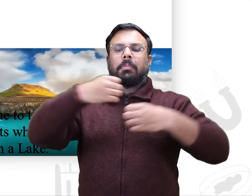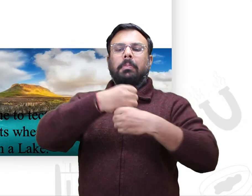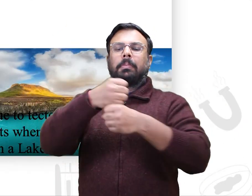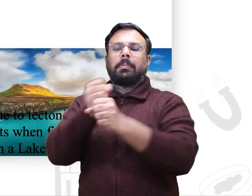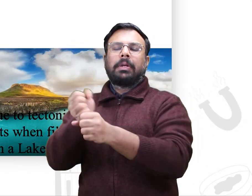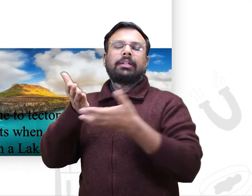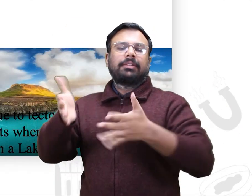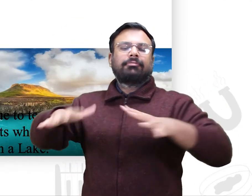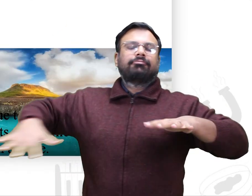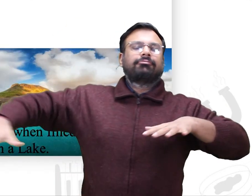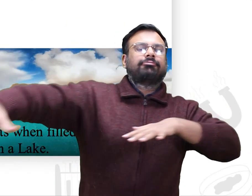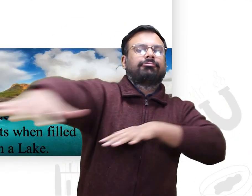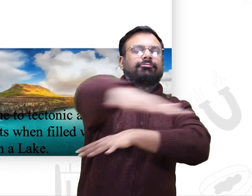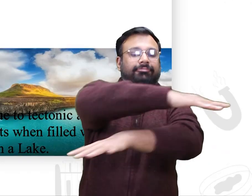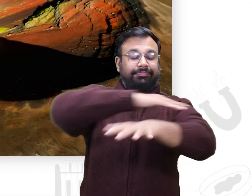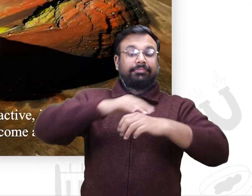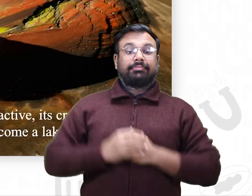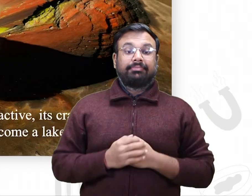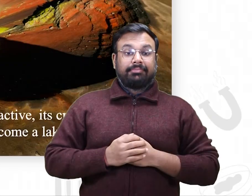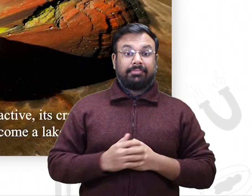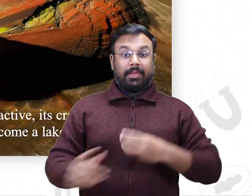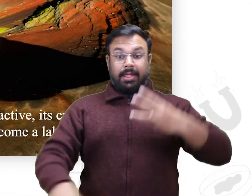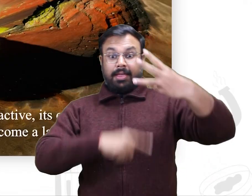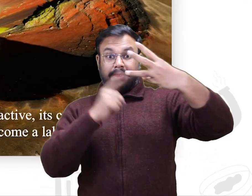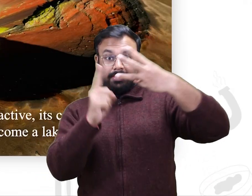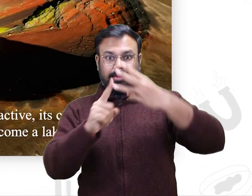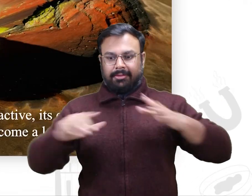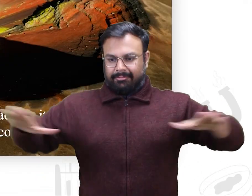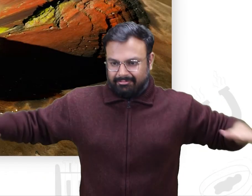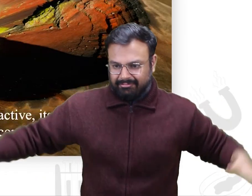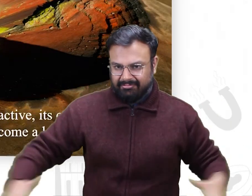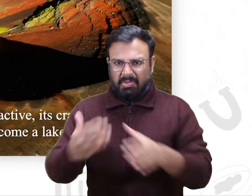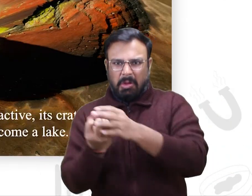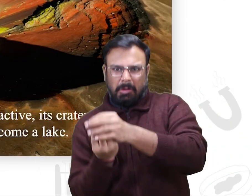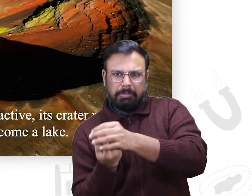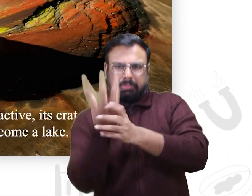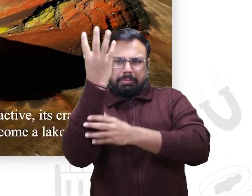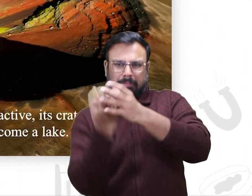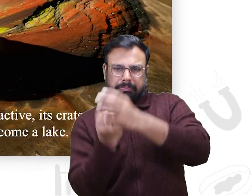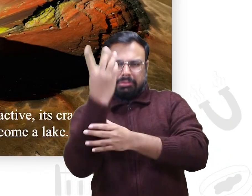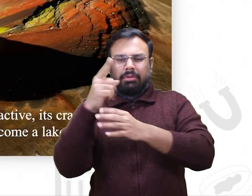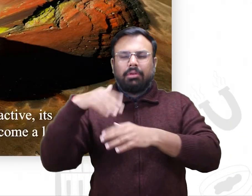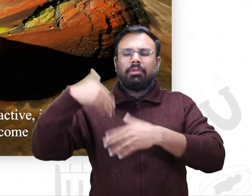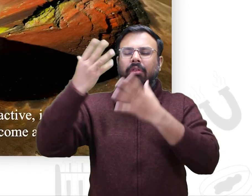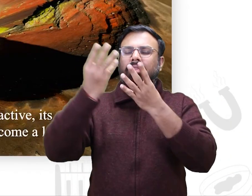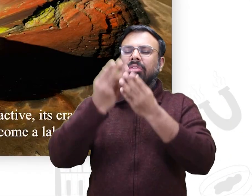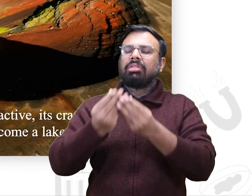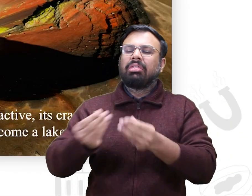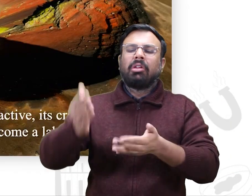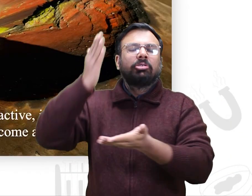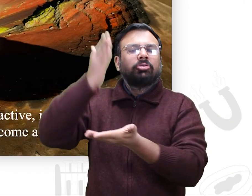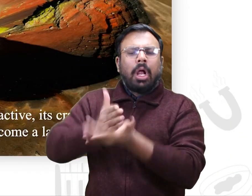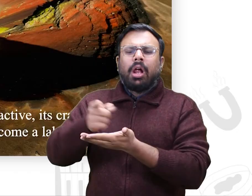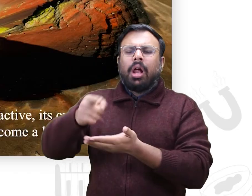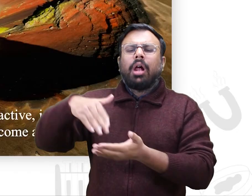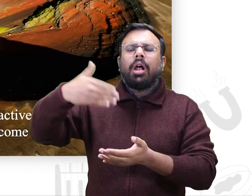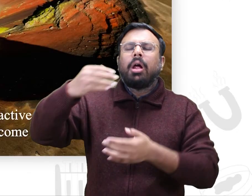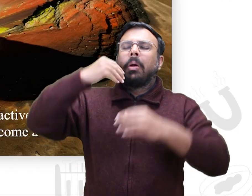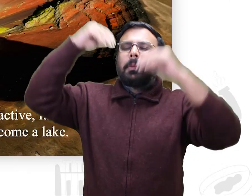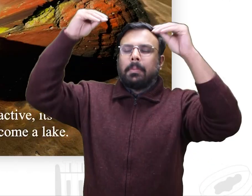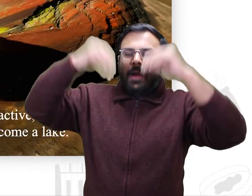stream or rainwater, form a lake. Third, volcanic. After a volcano becomes inactive, its crater may fill